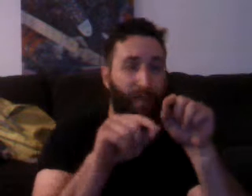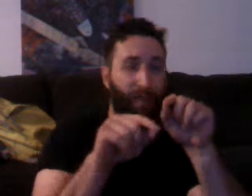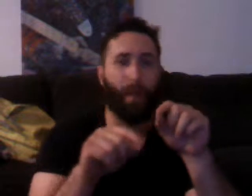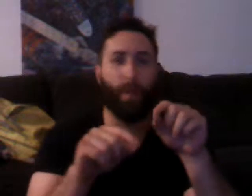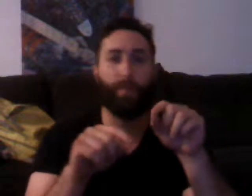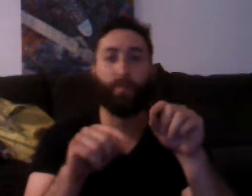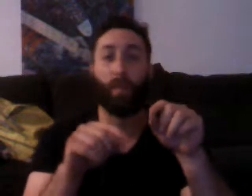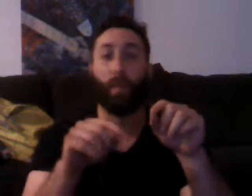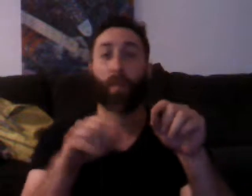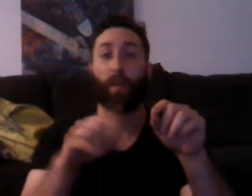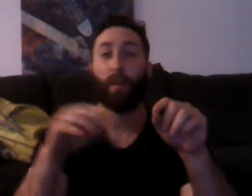dogs.